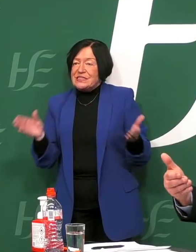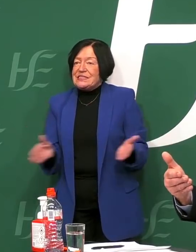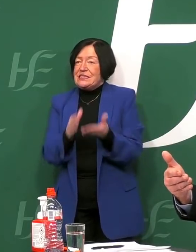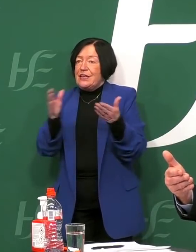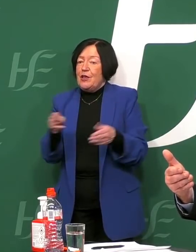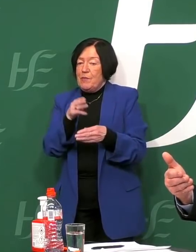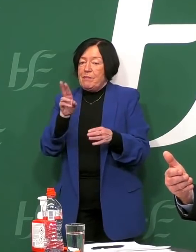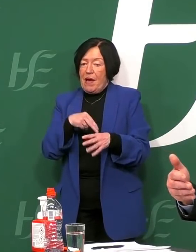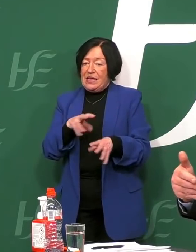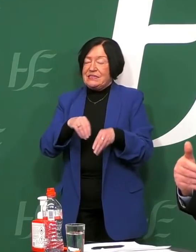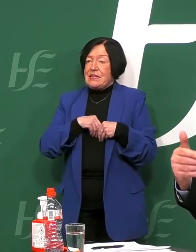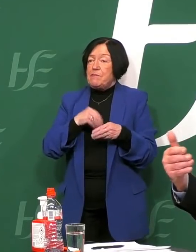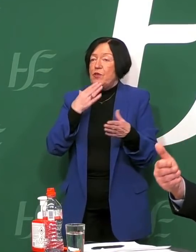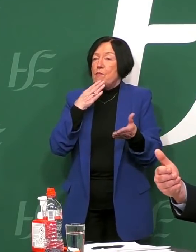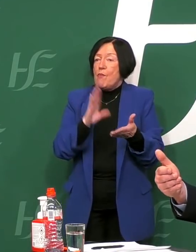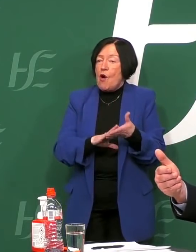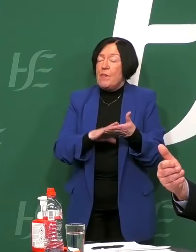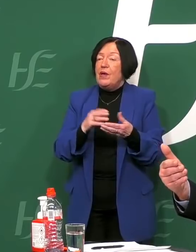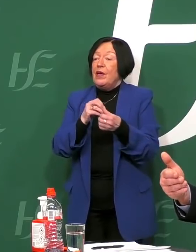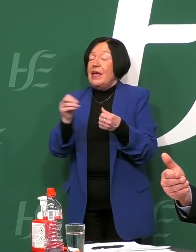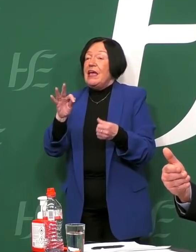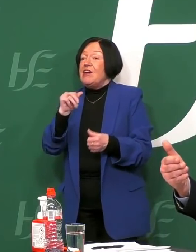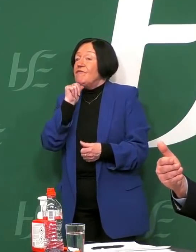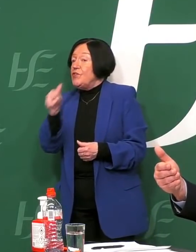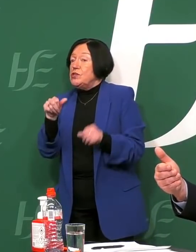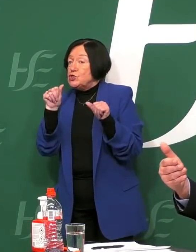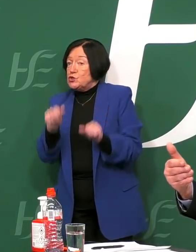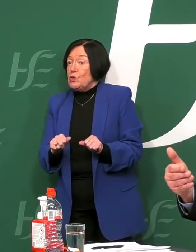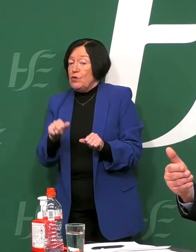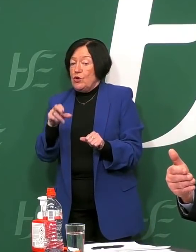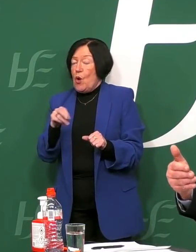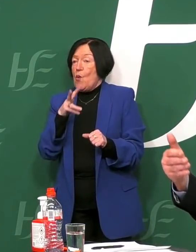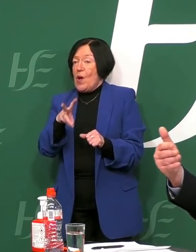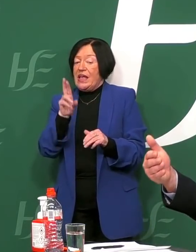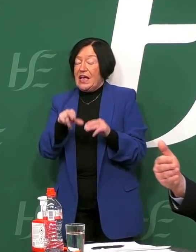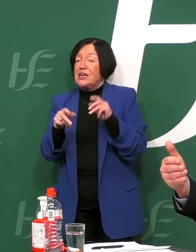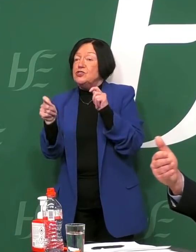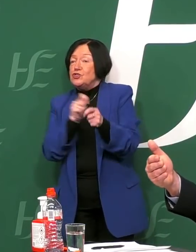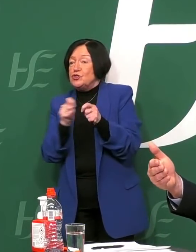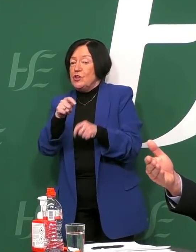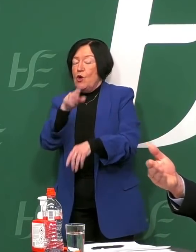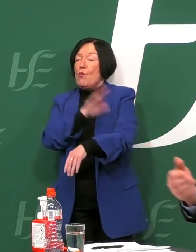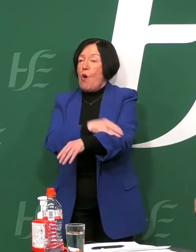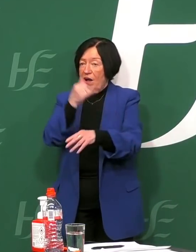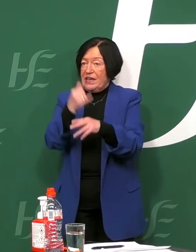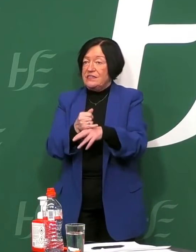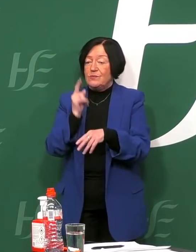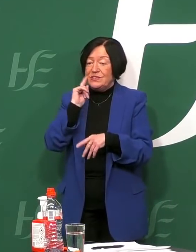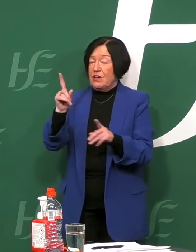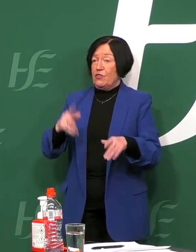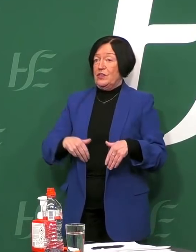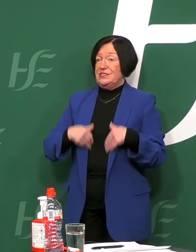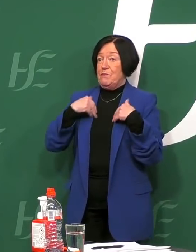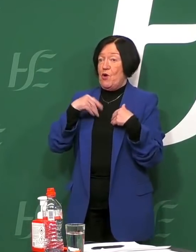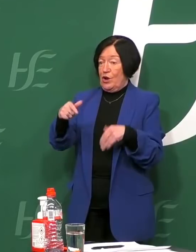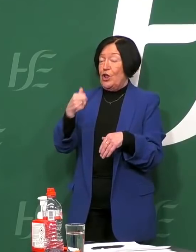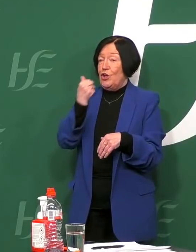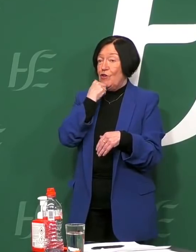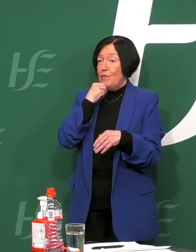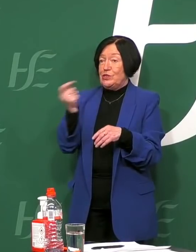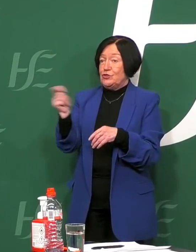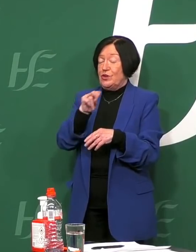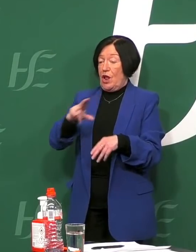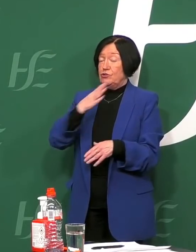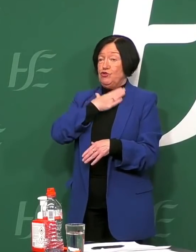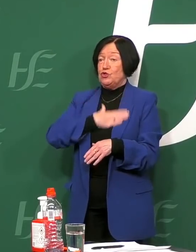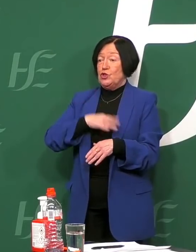people might take the appointment if it's there, but B, if that doesn't suit them and there's no way they can adjust, that the walk-ins are there. And we saw that this morning with the numbers that turned up,